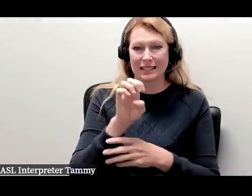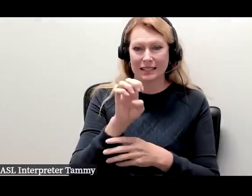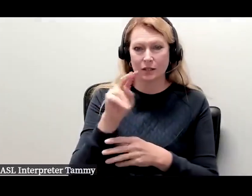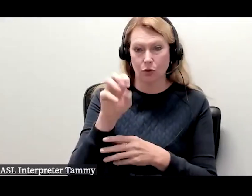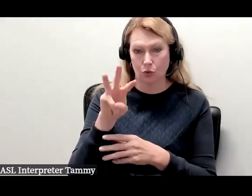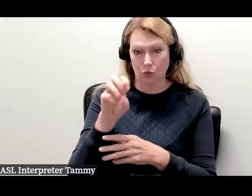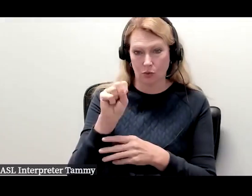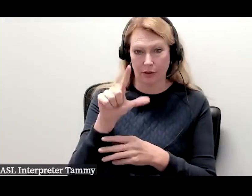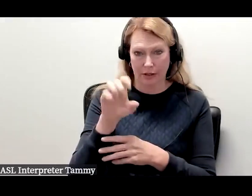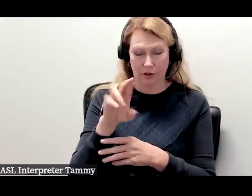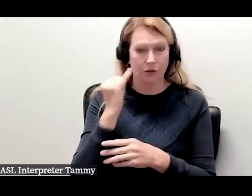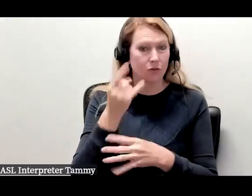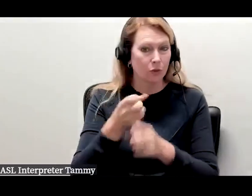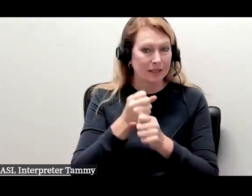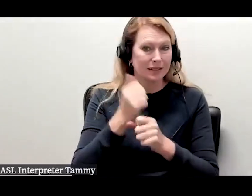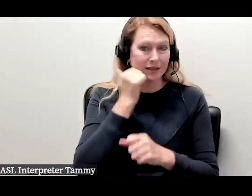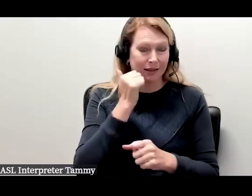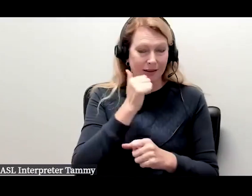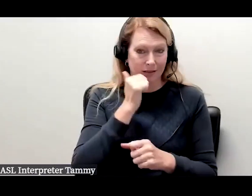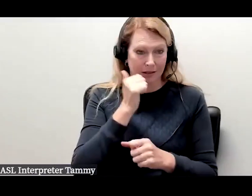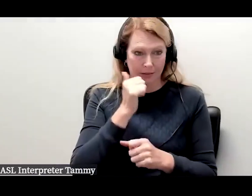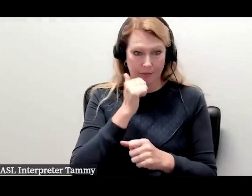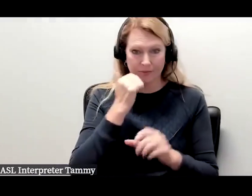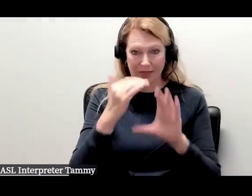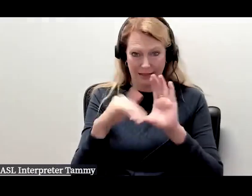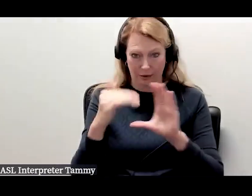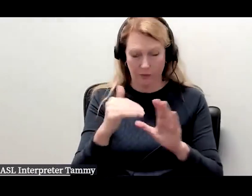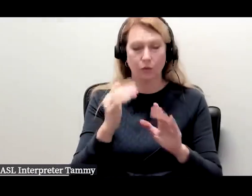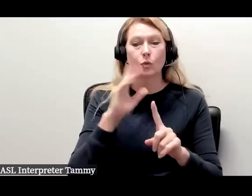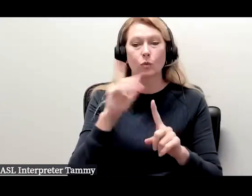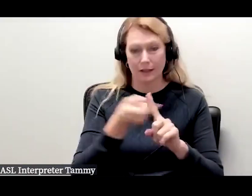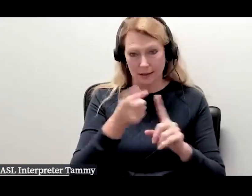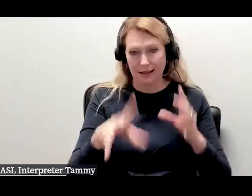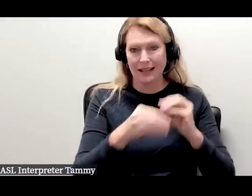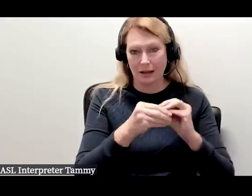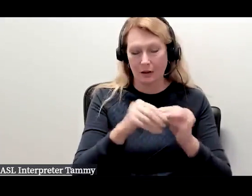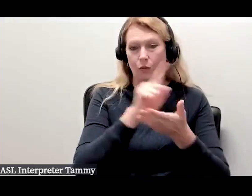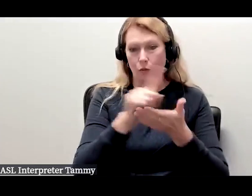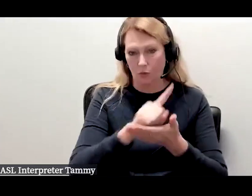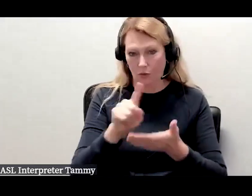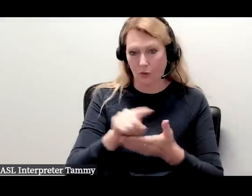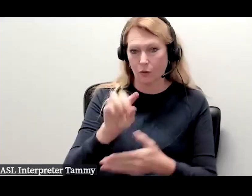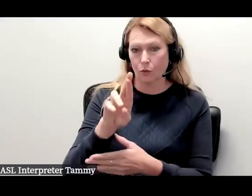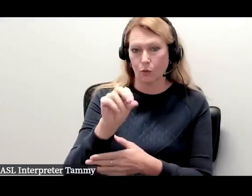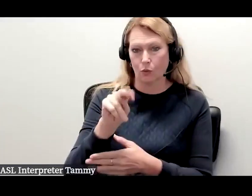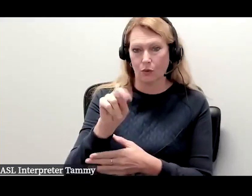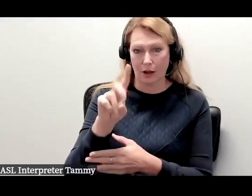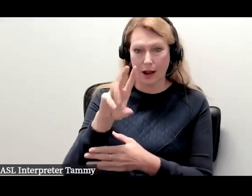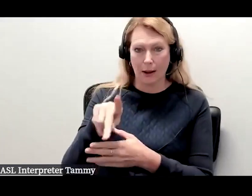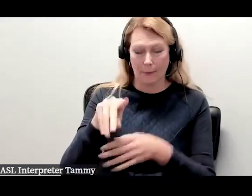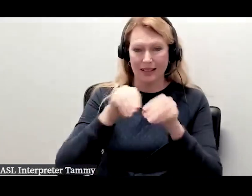receiving daily update emails, you will automatically be added to the weekly roundup